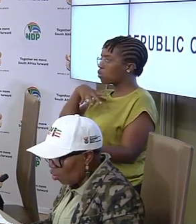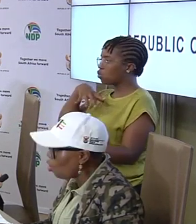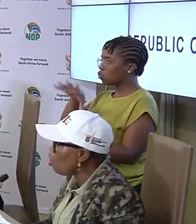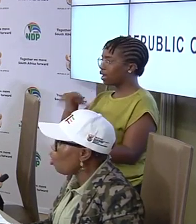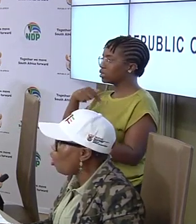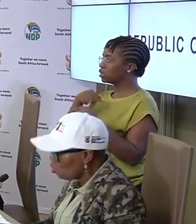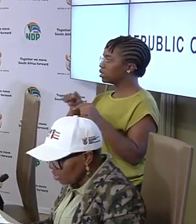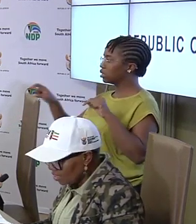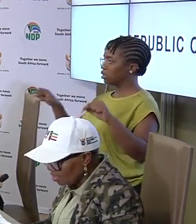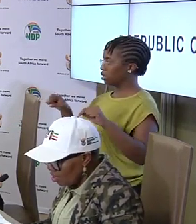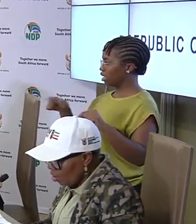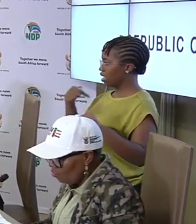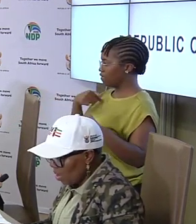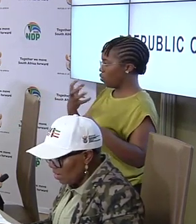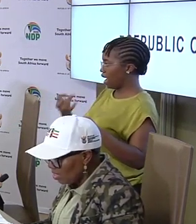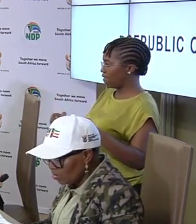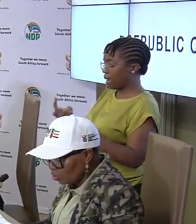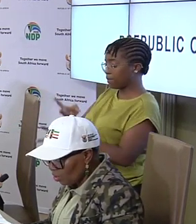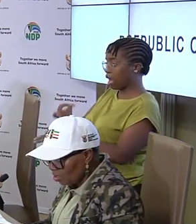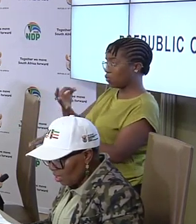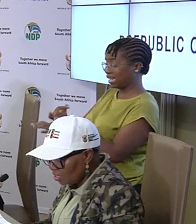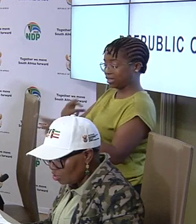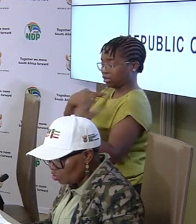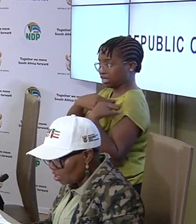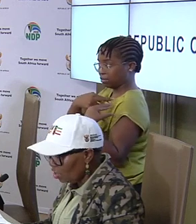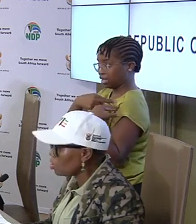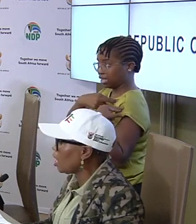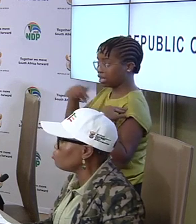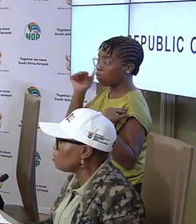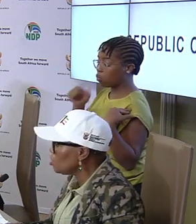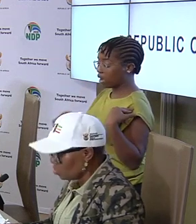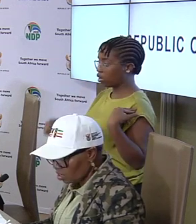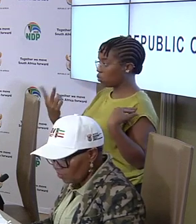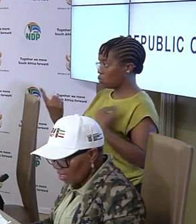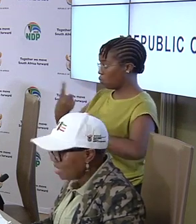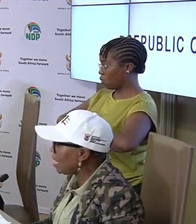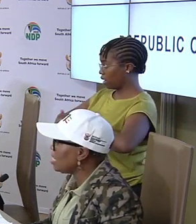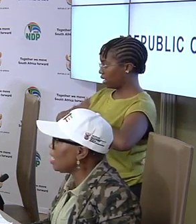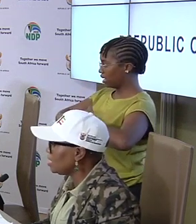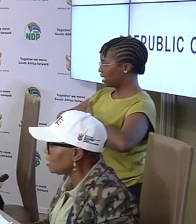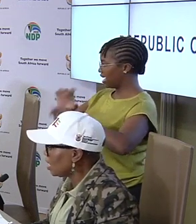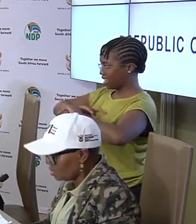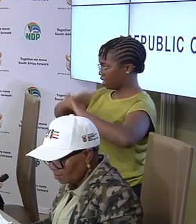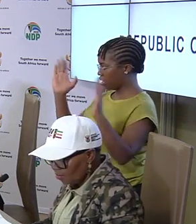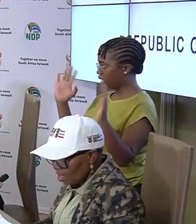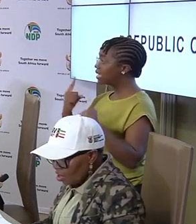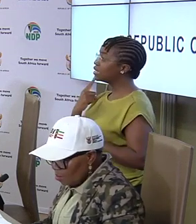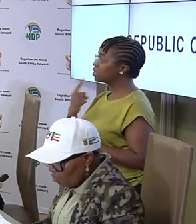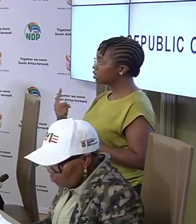who are co-holders of parental responsibility during the lockdown period. It clearly